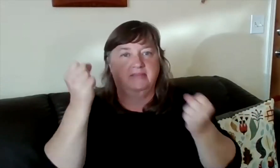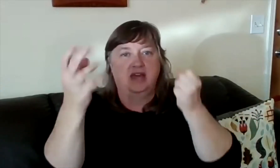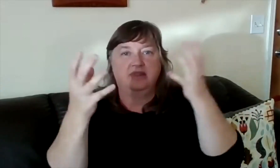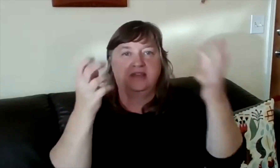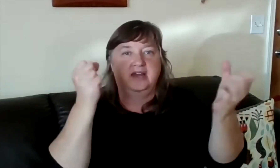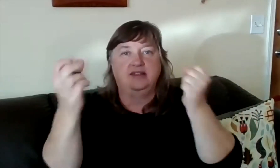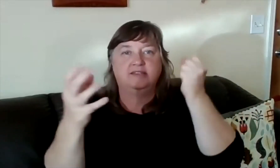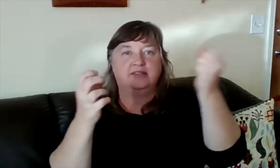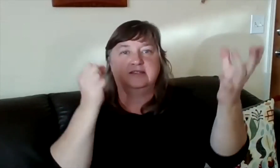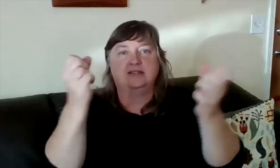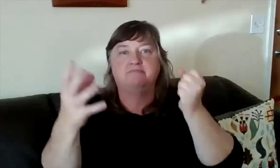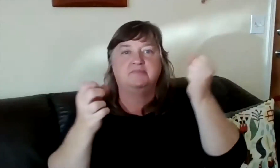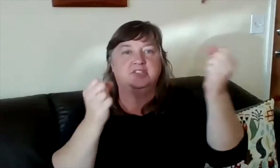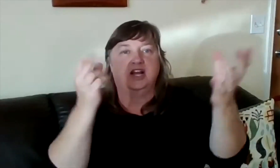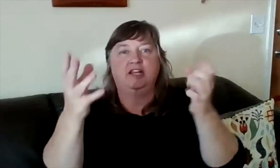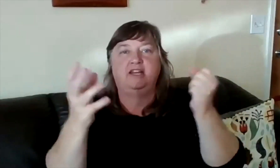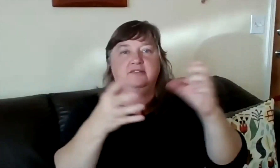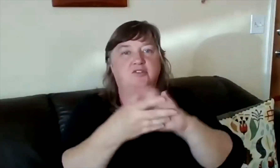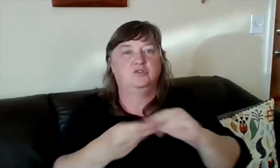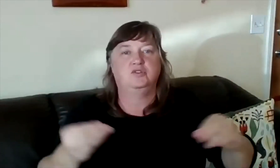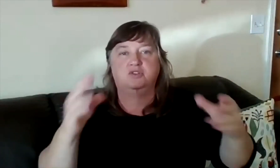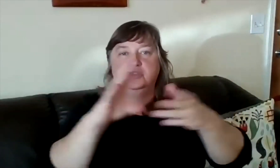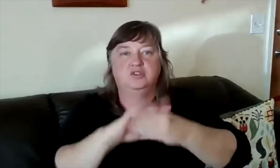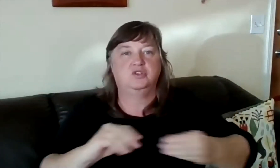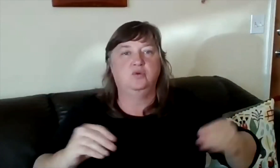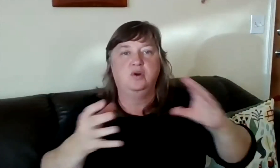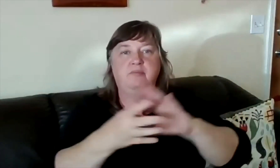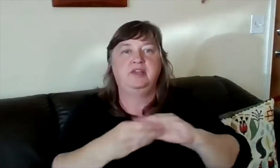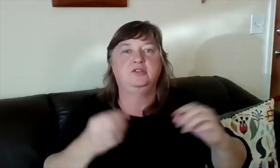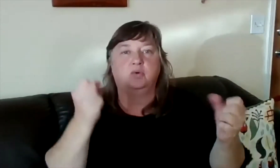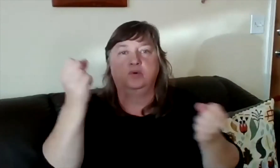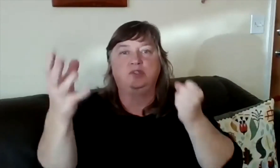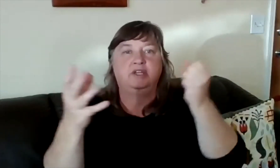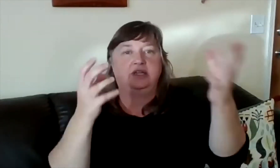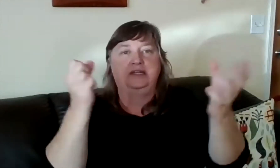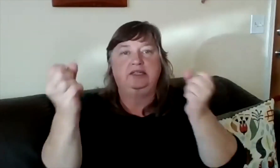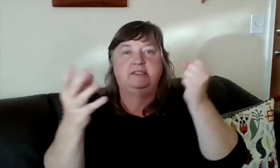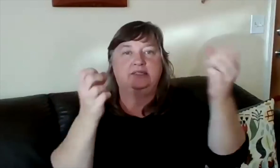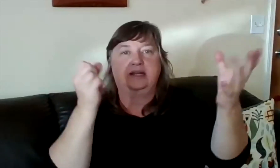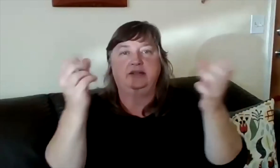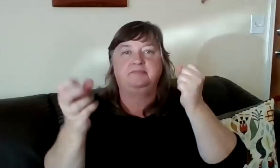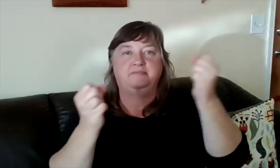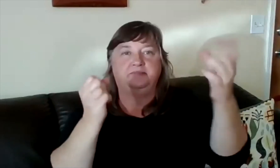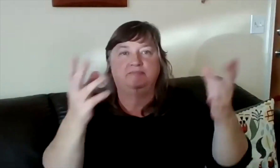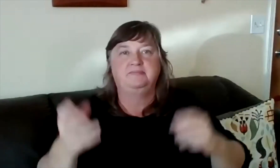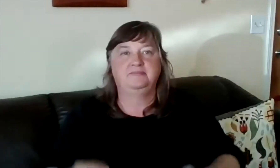And then this is signing. So story being told in sign.